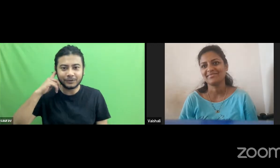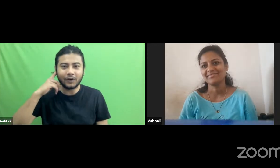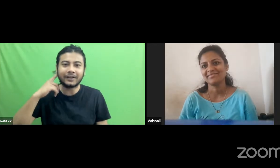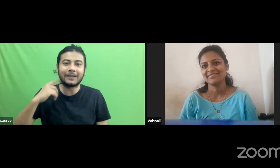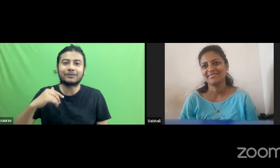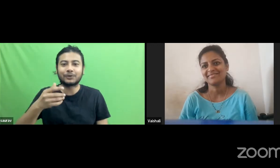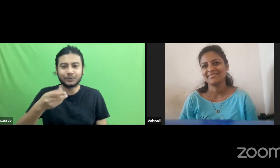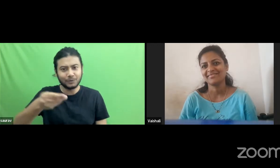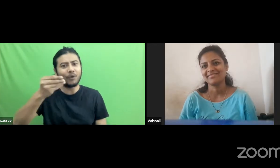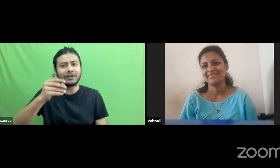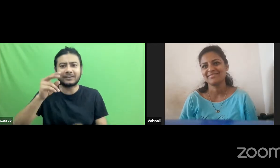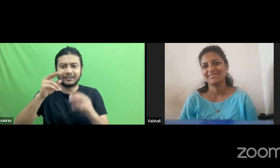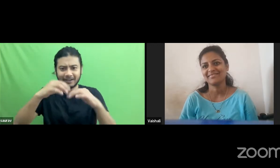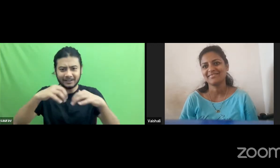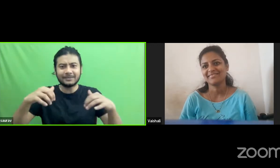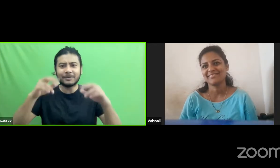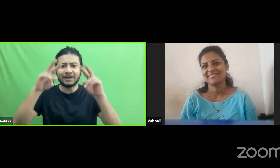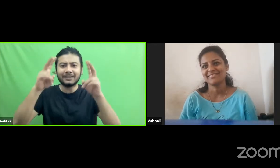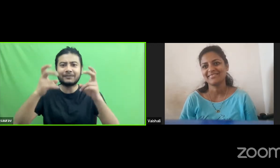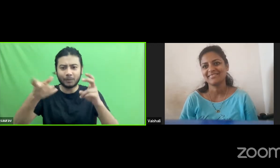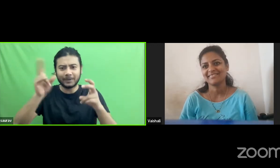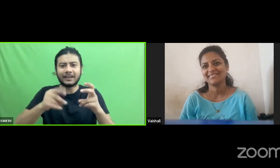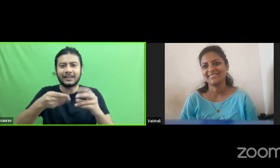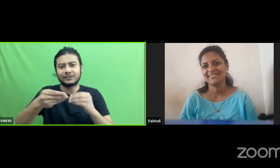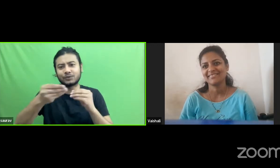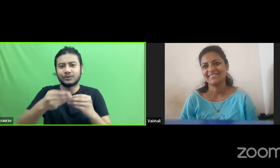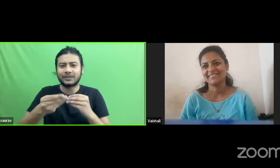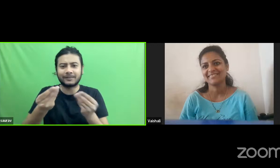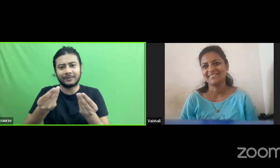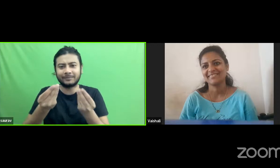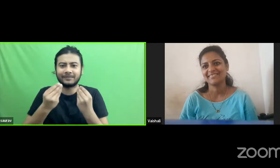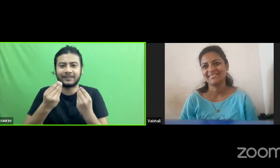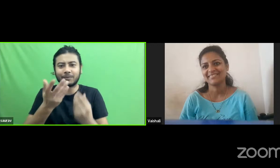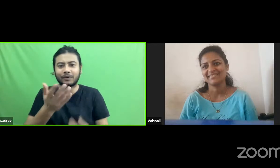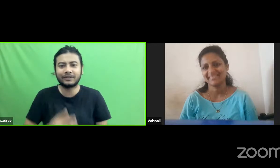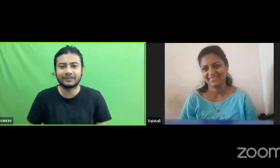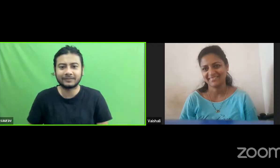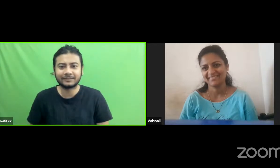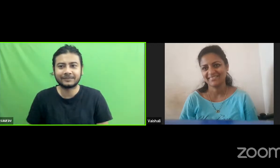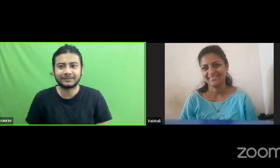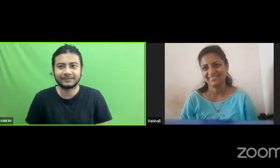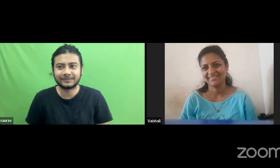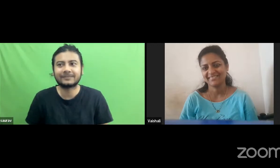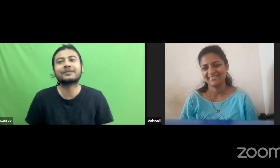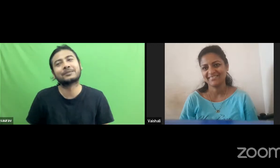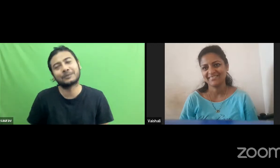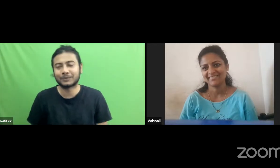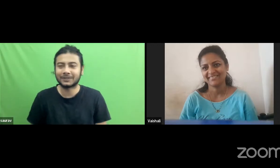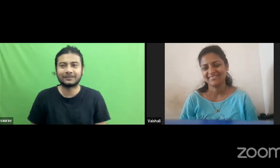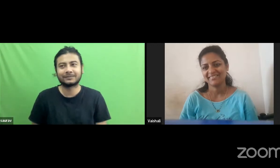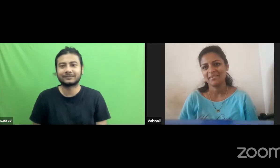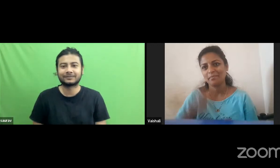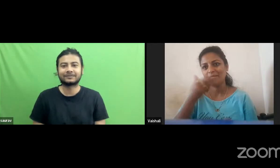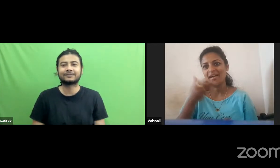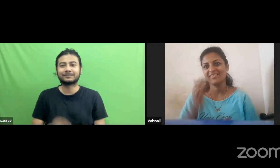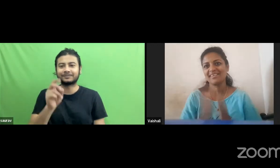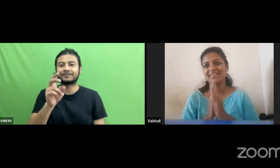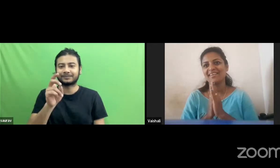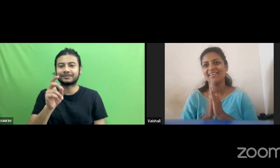long time. So you want the Narasimha Mahadev topic again soon, sometime they want. Okay, because we just had it on Narasimha